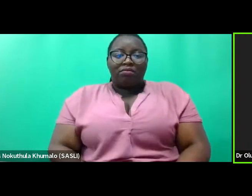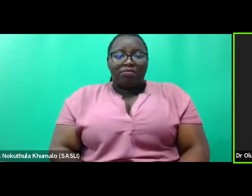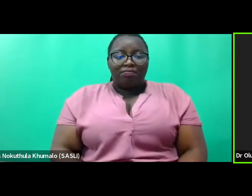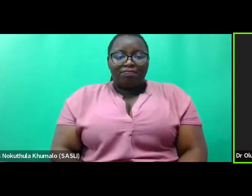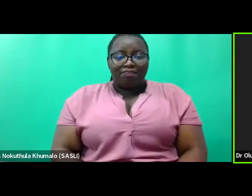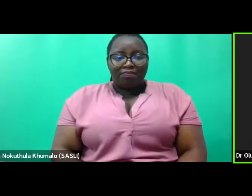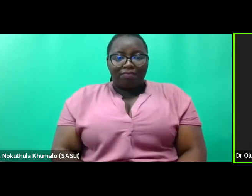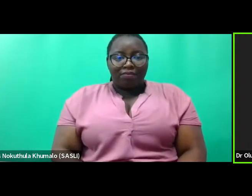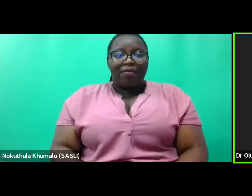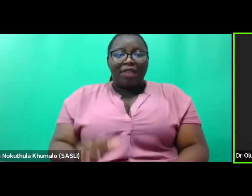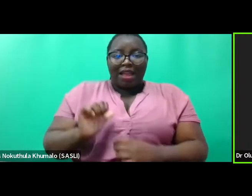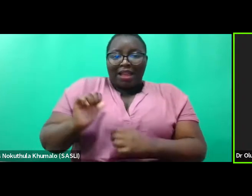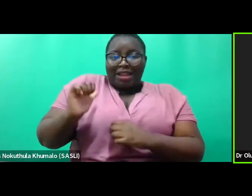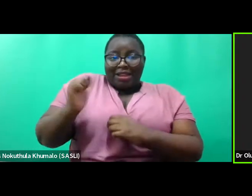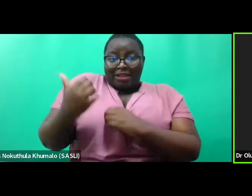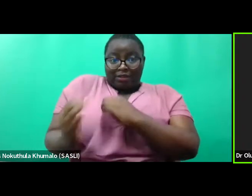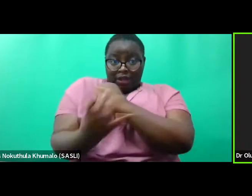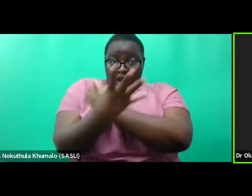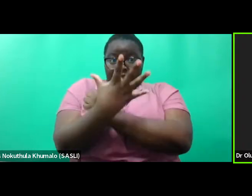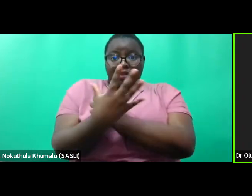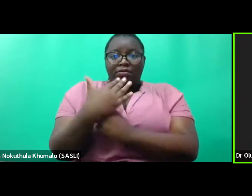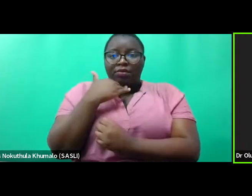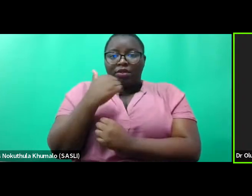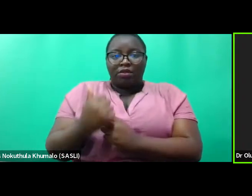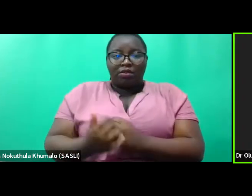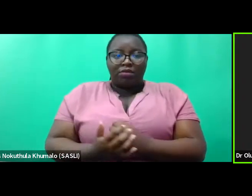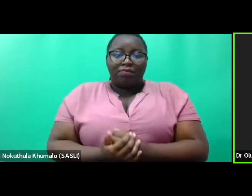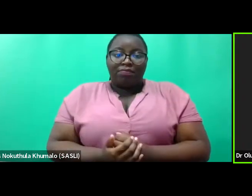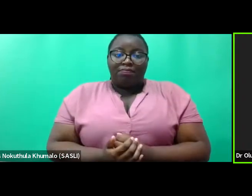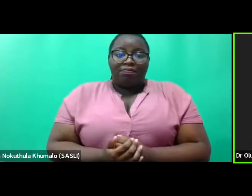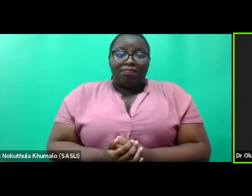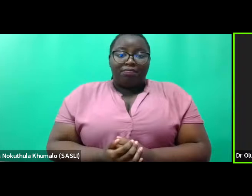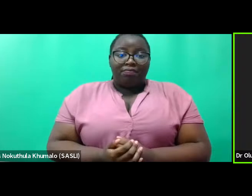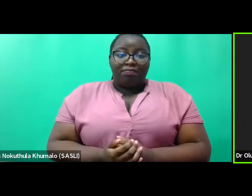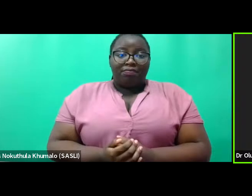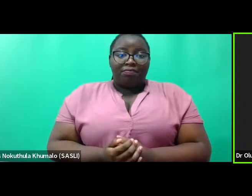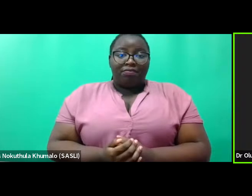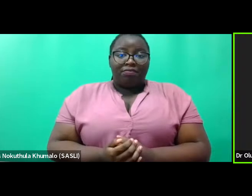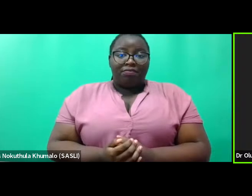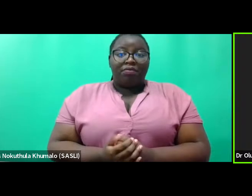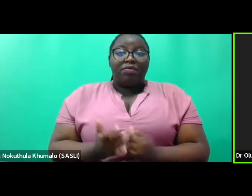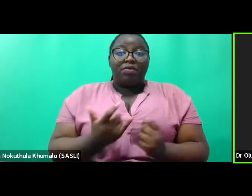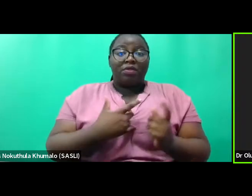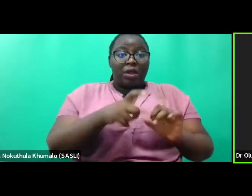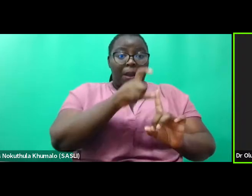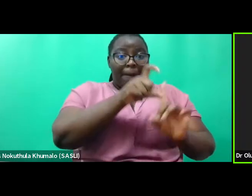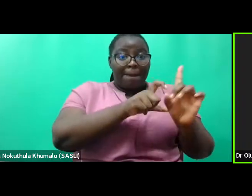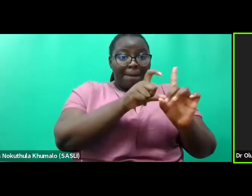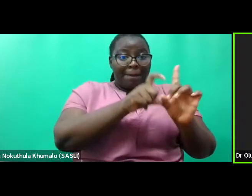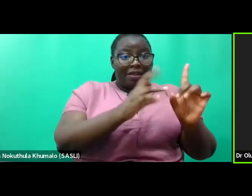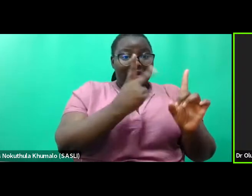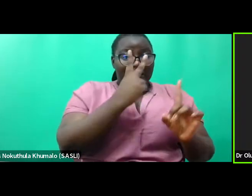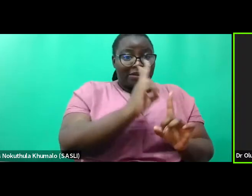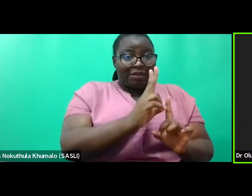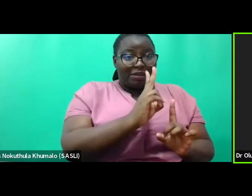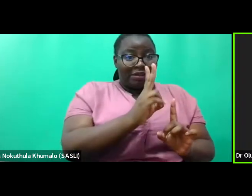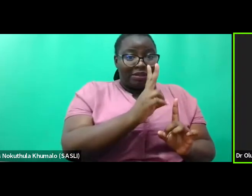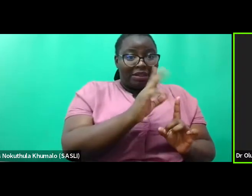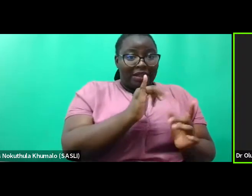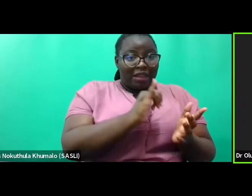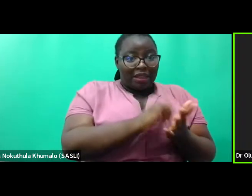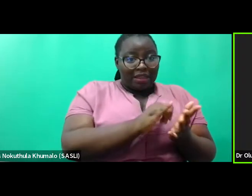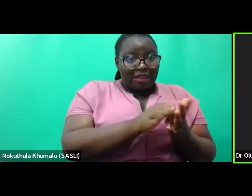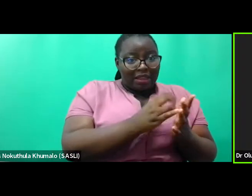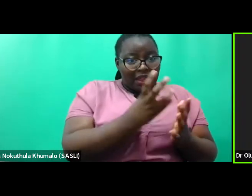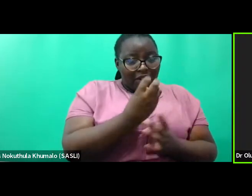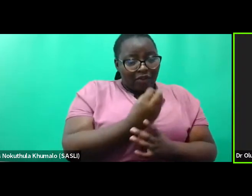Next slide. Now, the next slide said that the person is also saying that from the beginning, I had to input